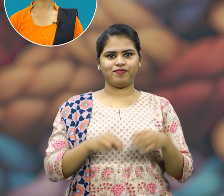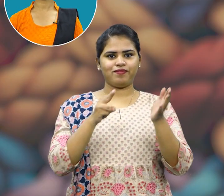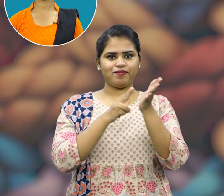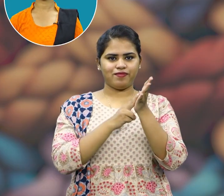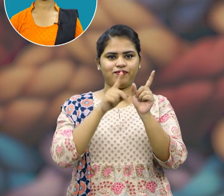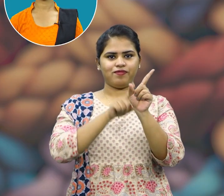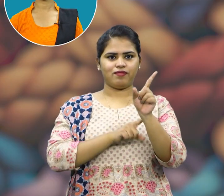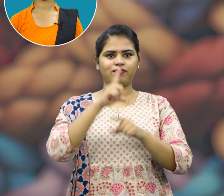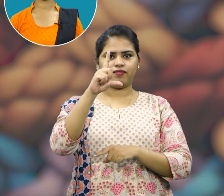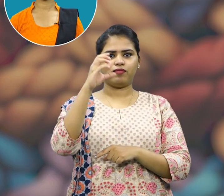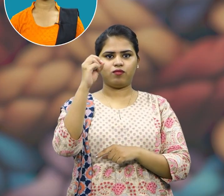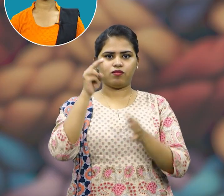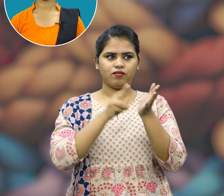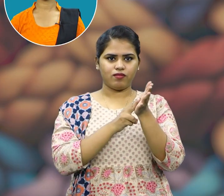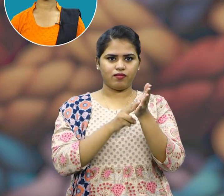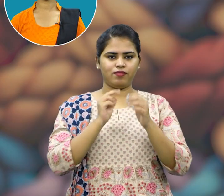nylon,